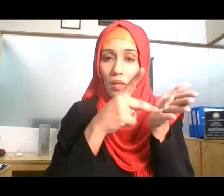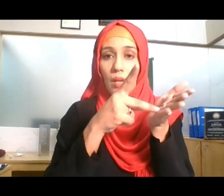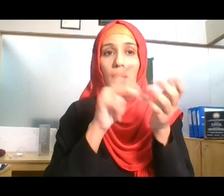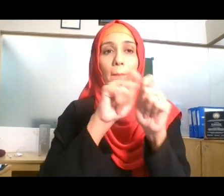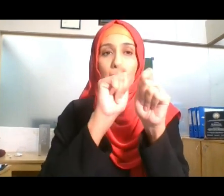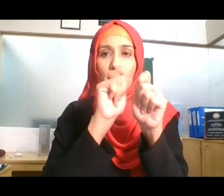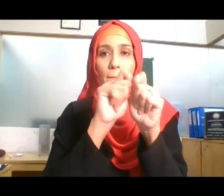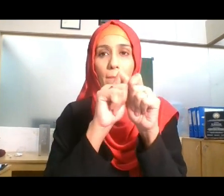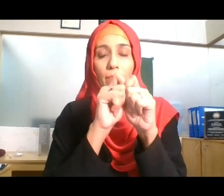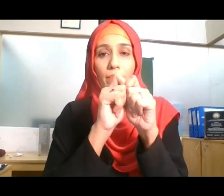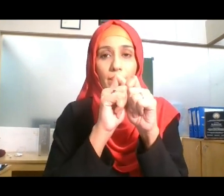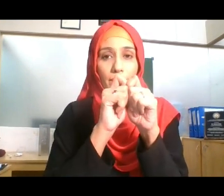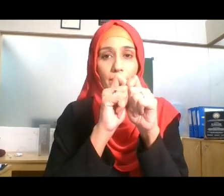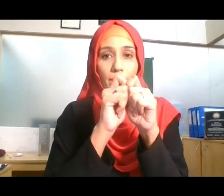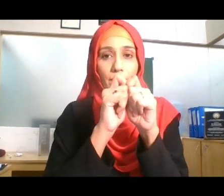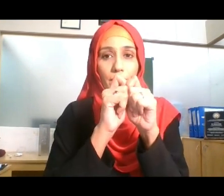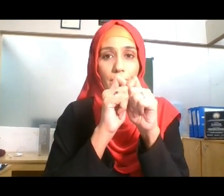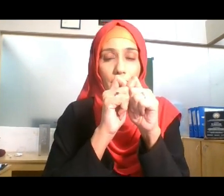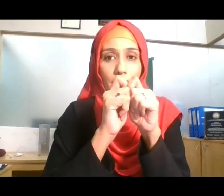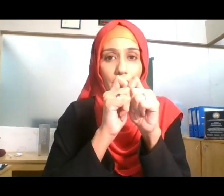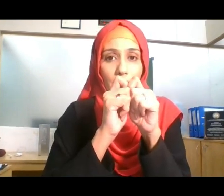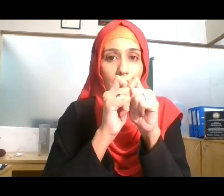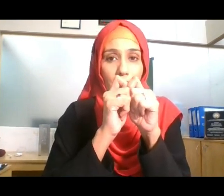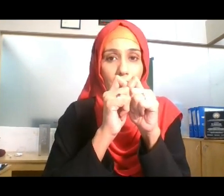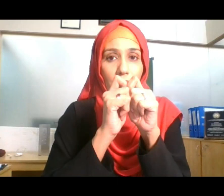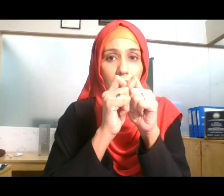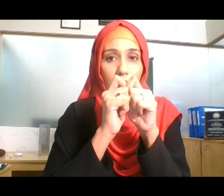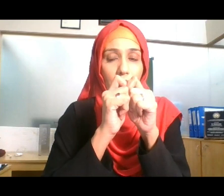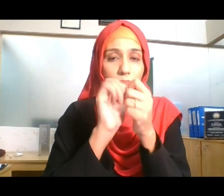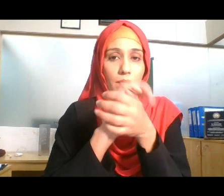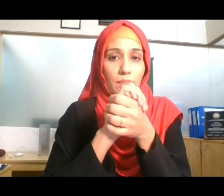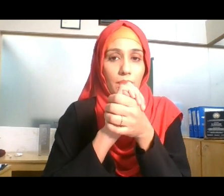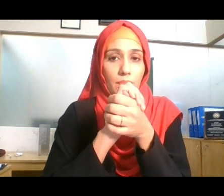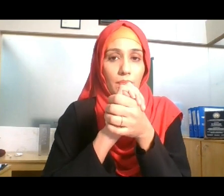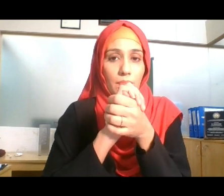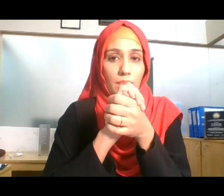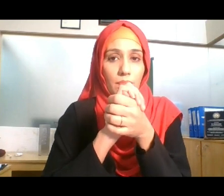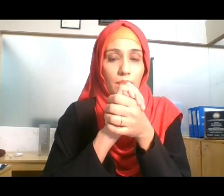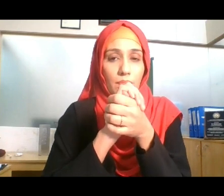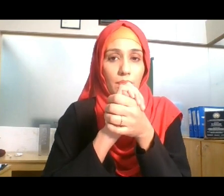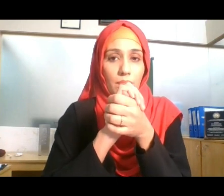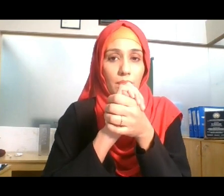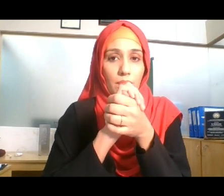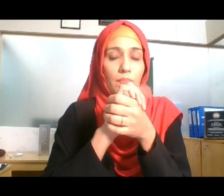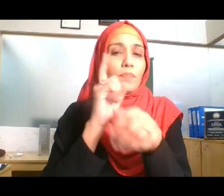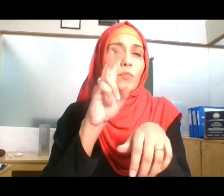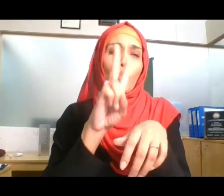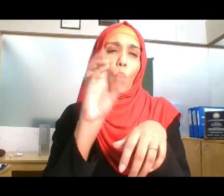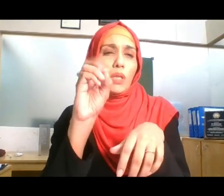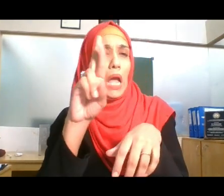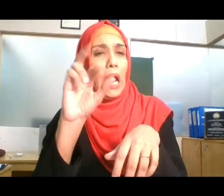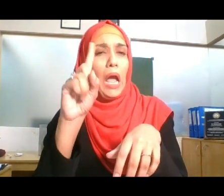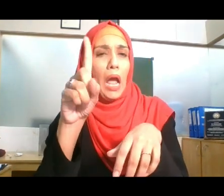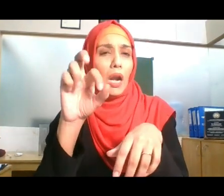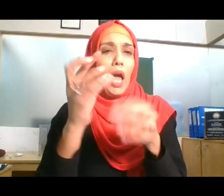formulated and exposed on the in 2018.